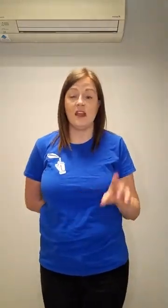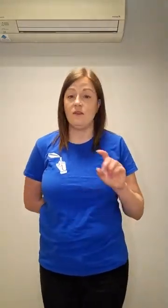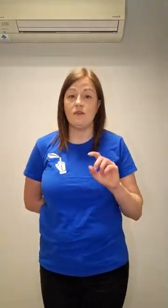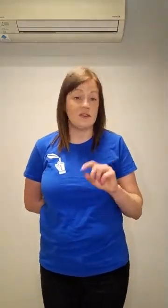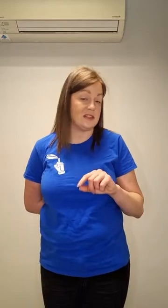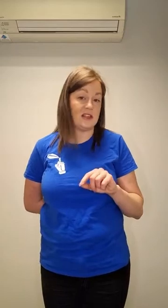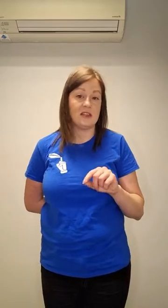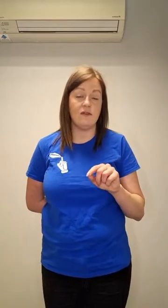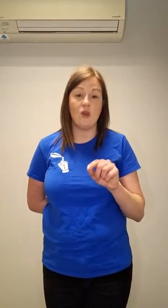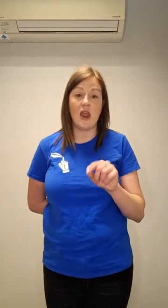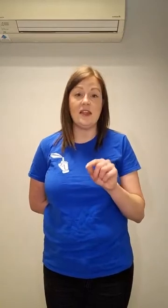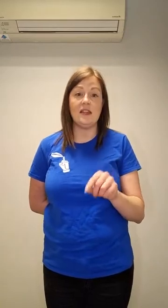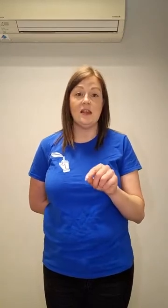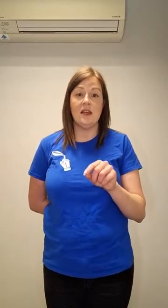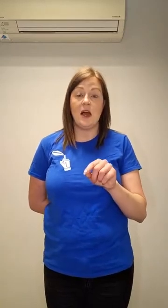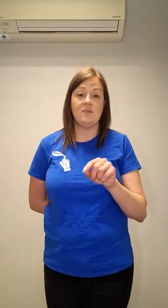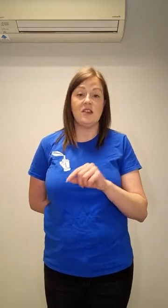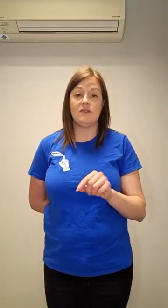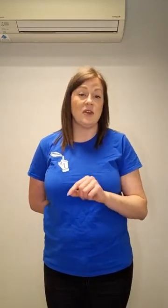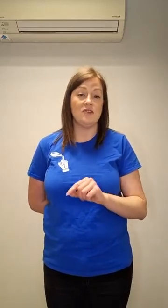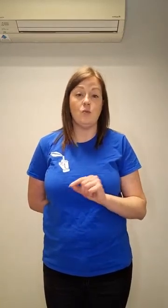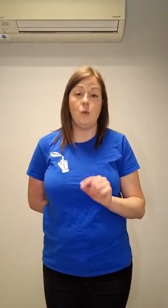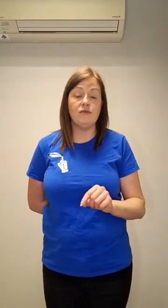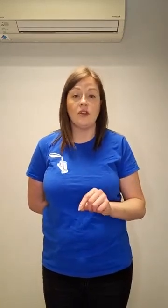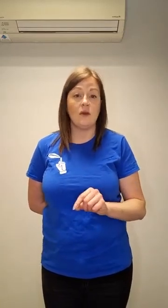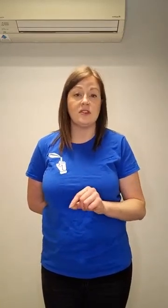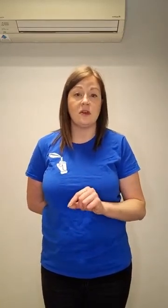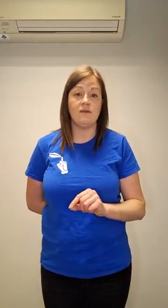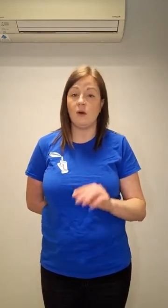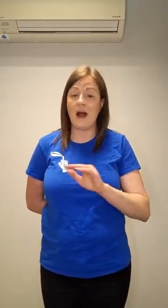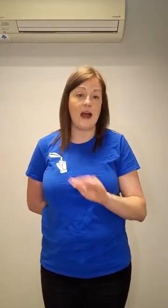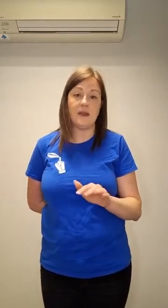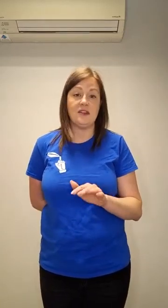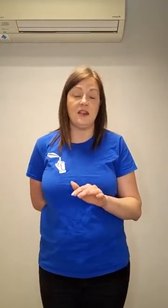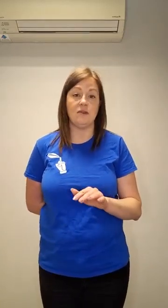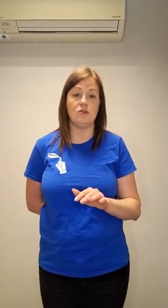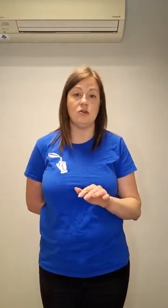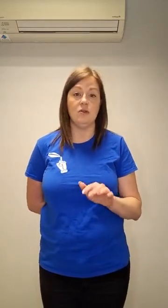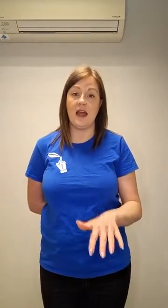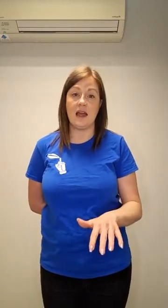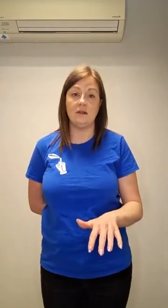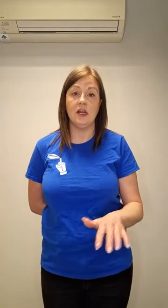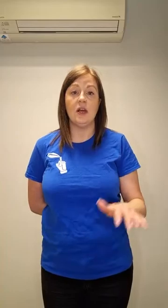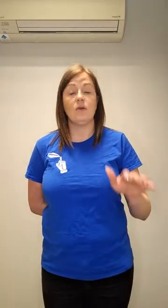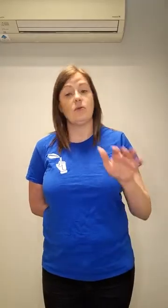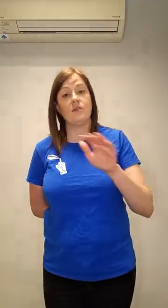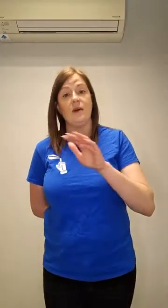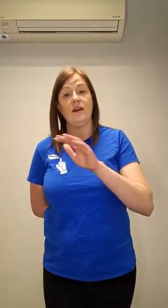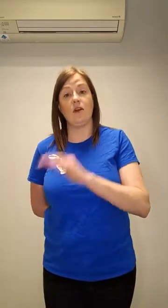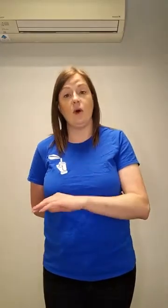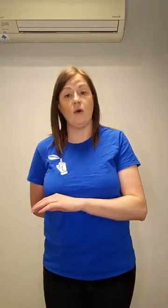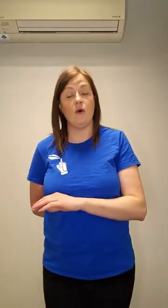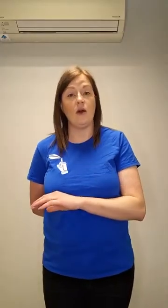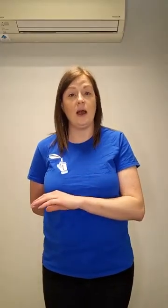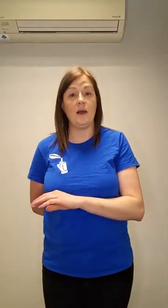If you've got any certain signs that you want to know the sign for, I'm happy to give them to you now. We also have a lot more, as